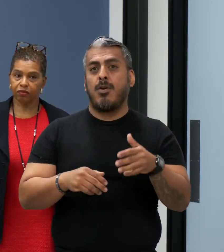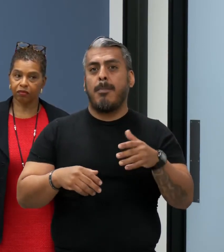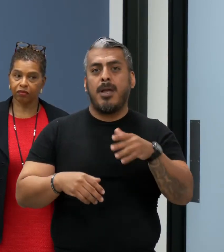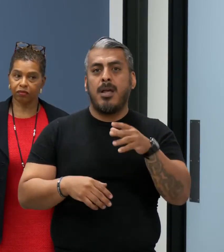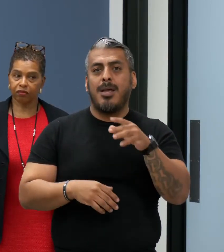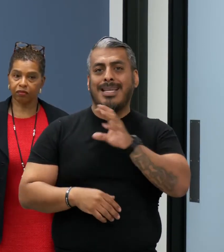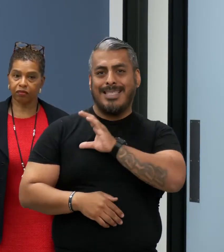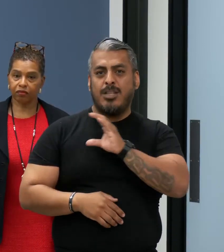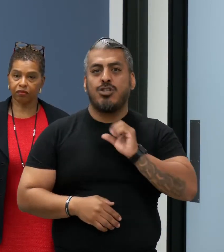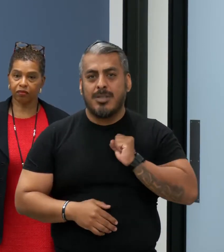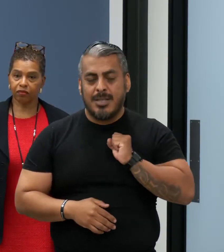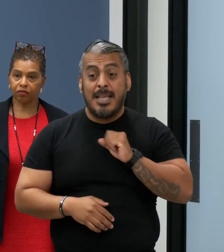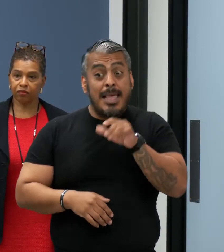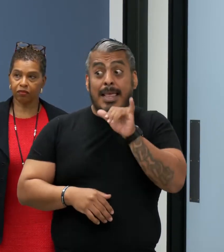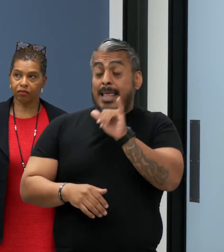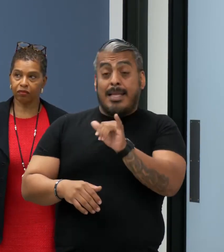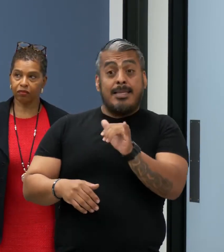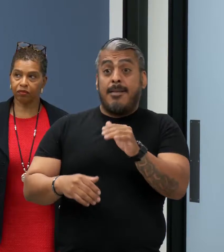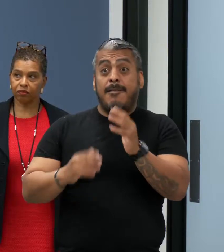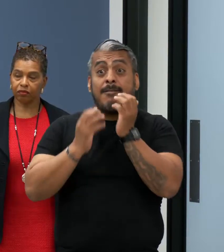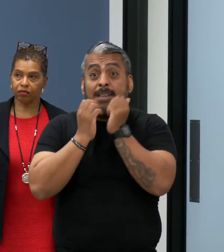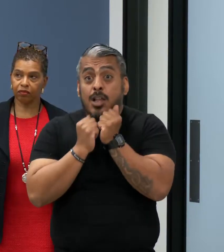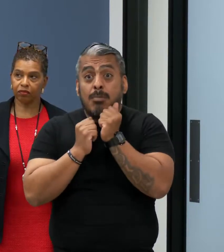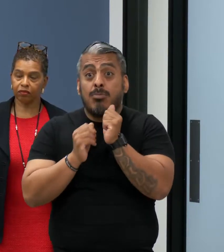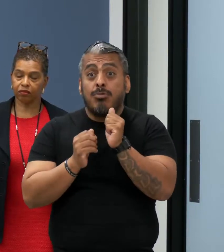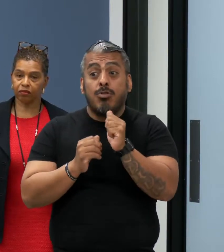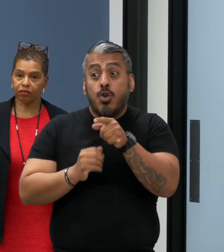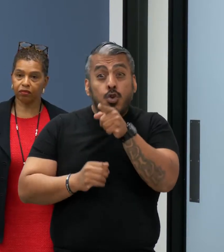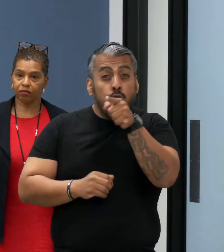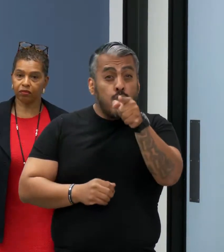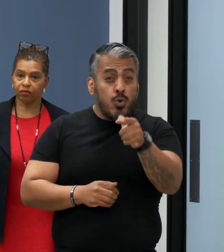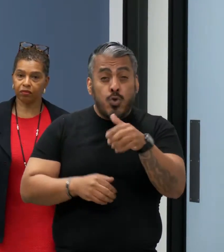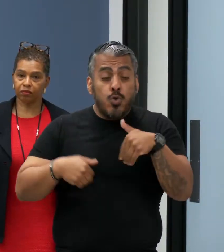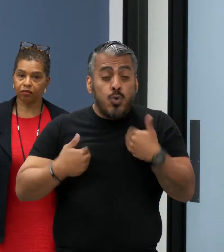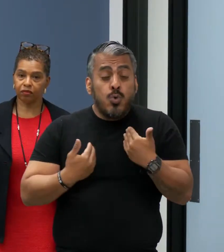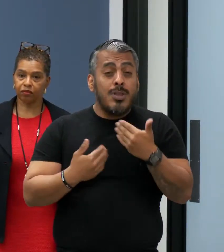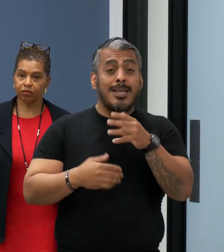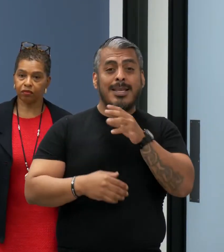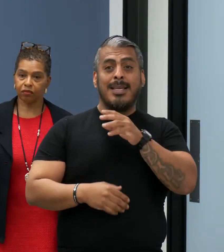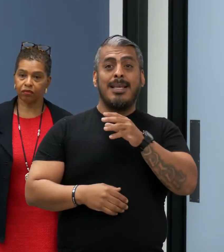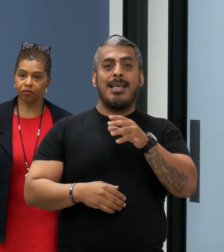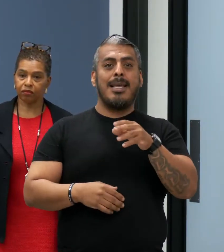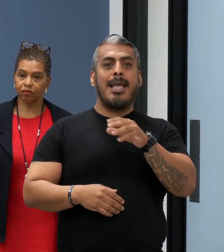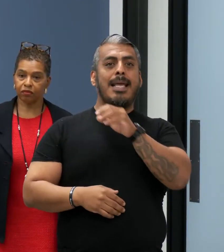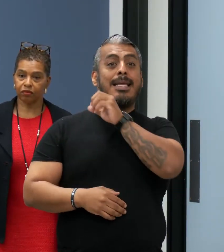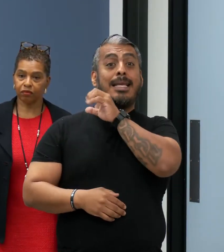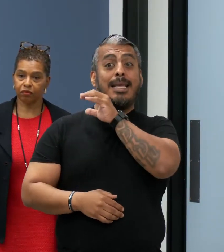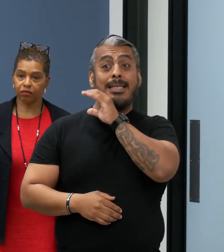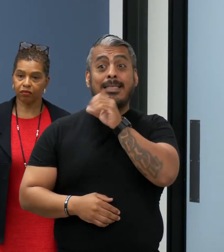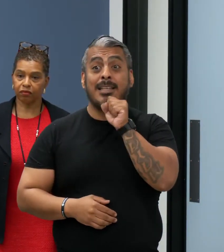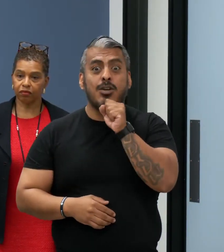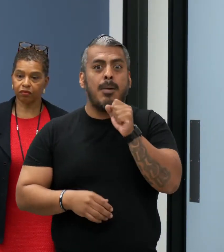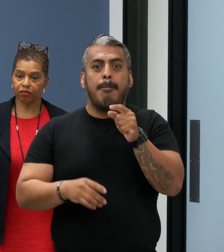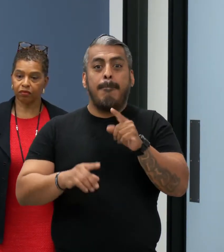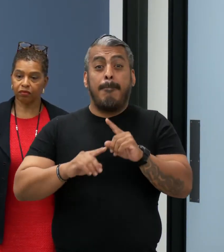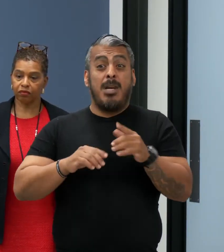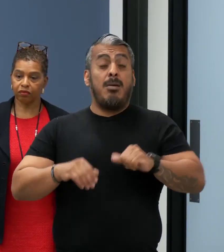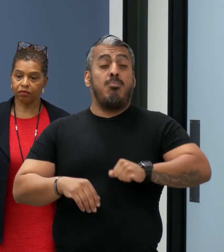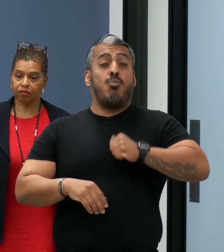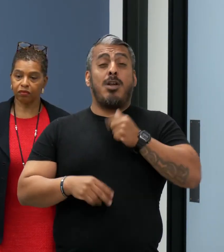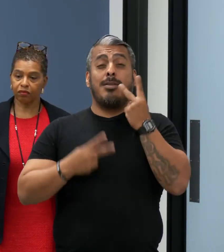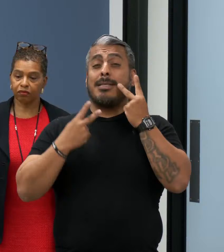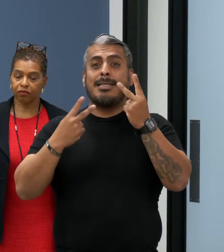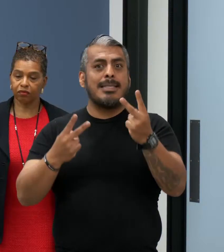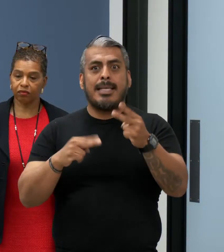vulnerable populations, youth and seniors, and this was a major focus for us over the course of the past year, and we're proud to